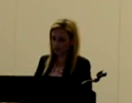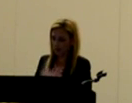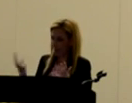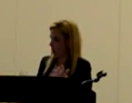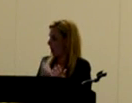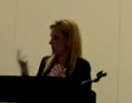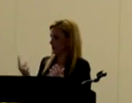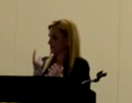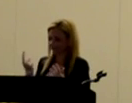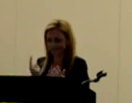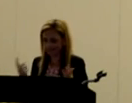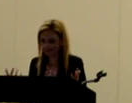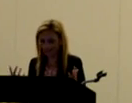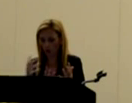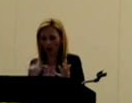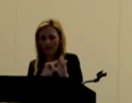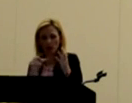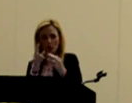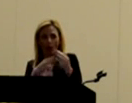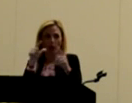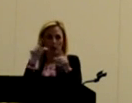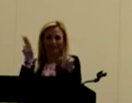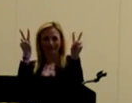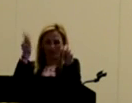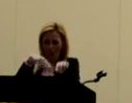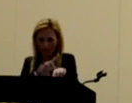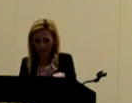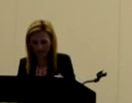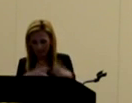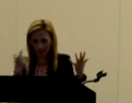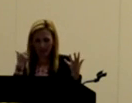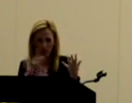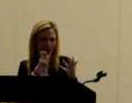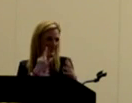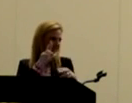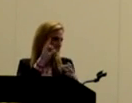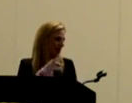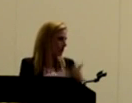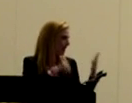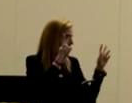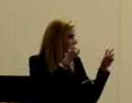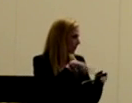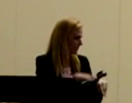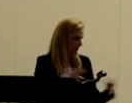for me. And you know, I always qualify using the word normal, because who decides what normal really is?